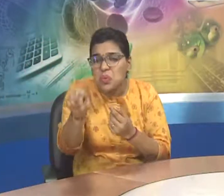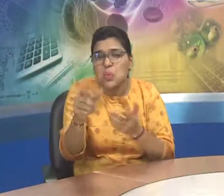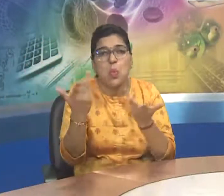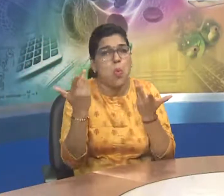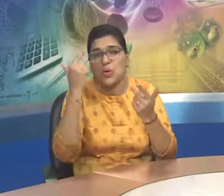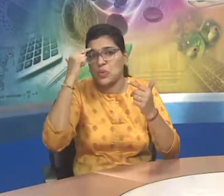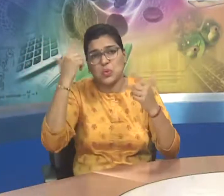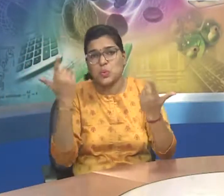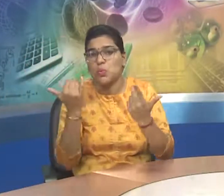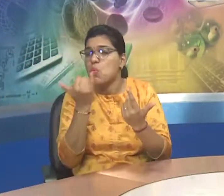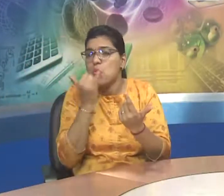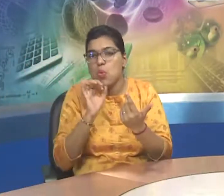on the